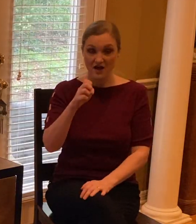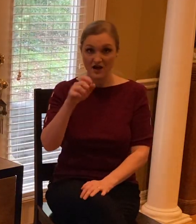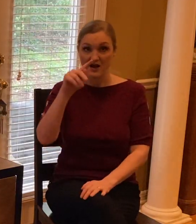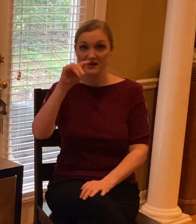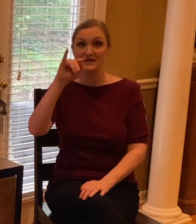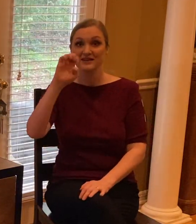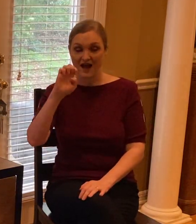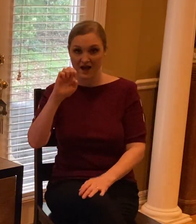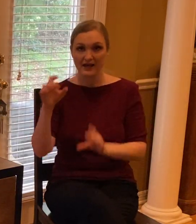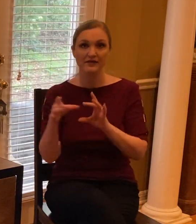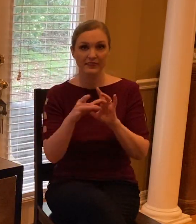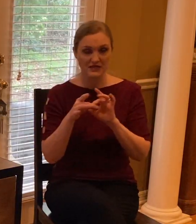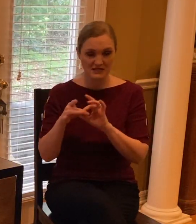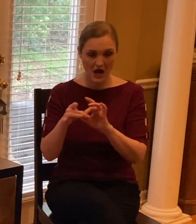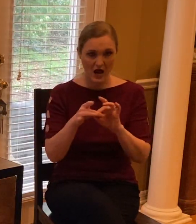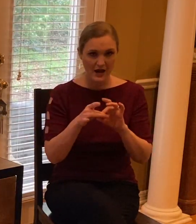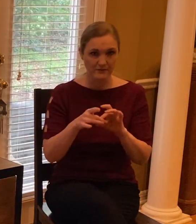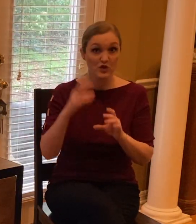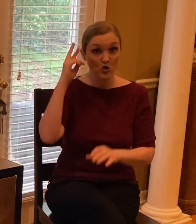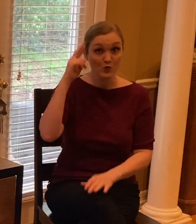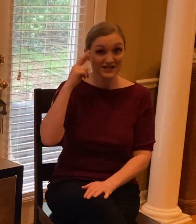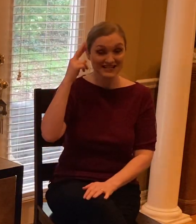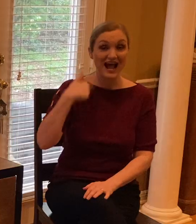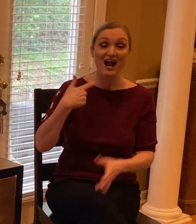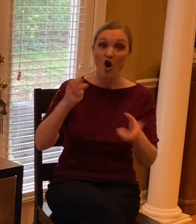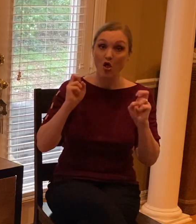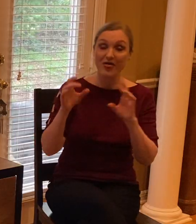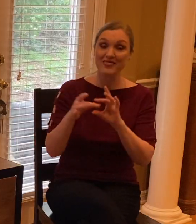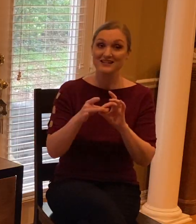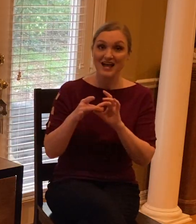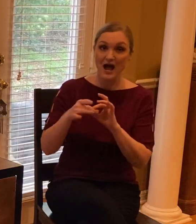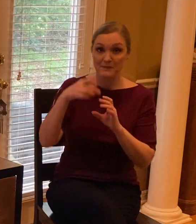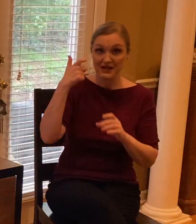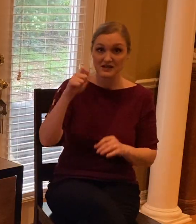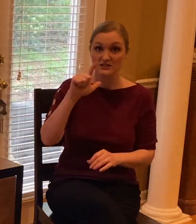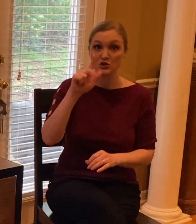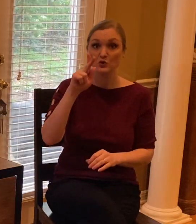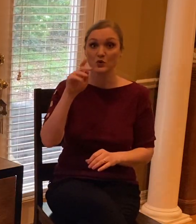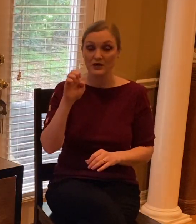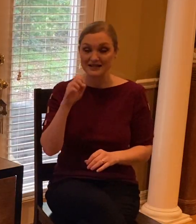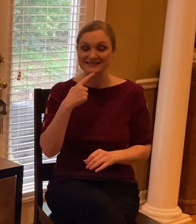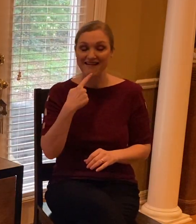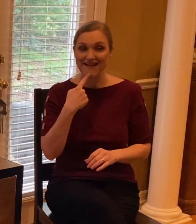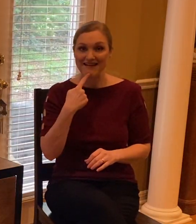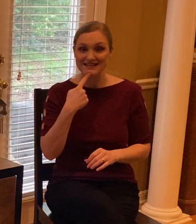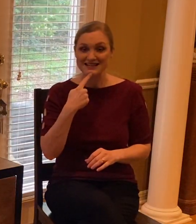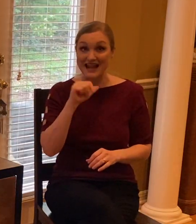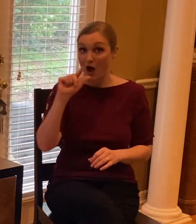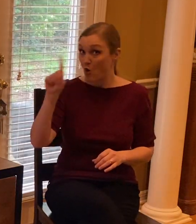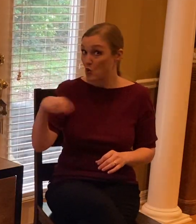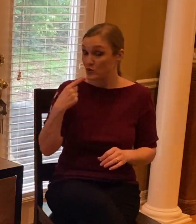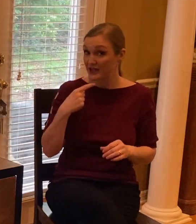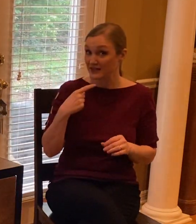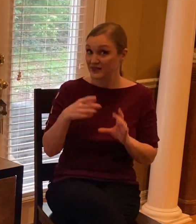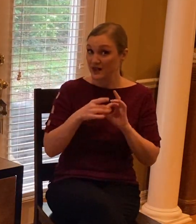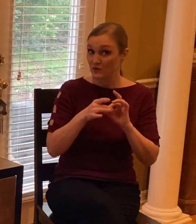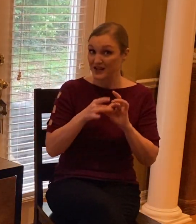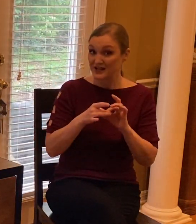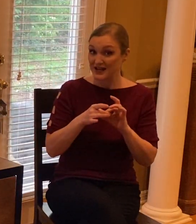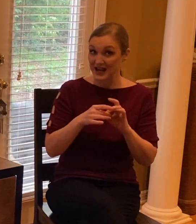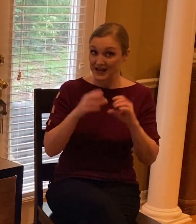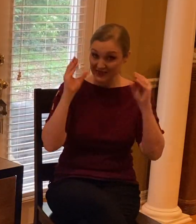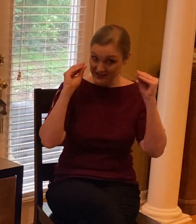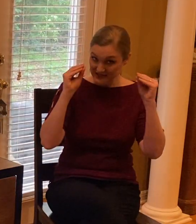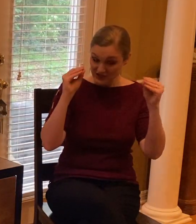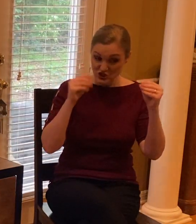have the tie. And the reason why I call this the tie is because Luke says this, Not only were they dedicated to the apostles' teaching,